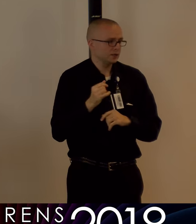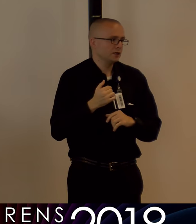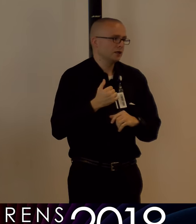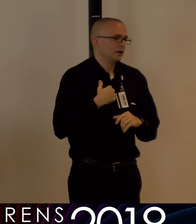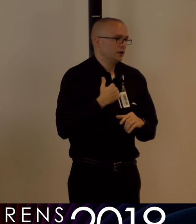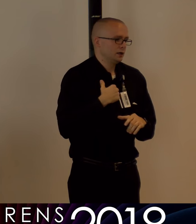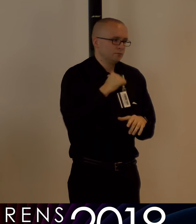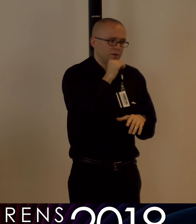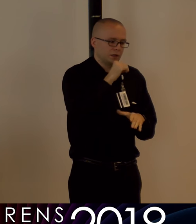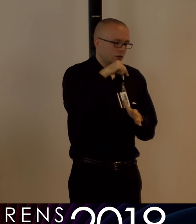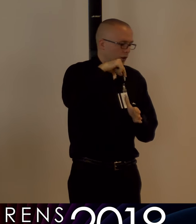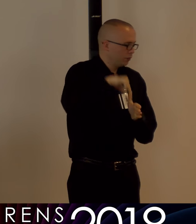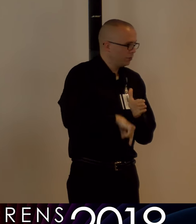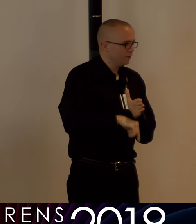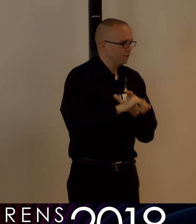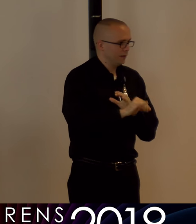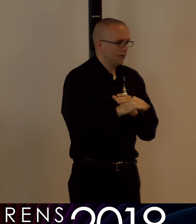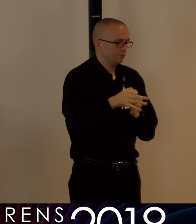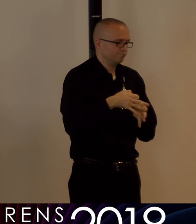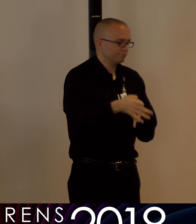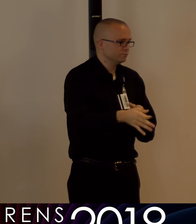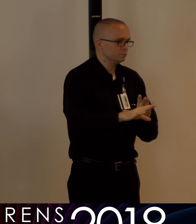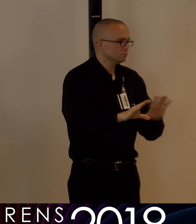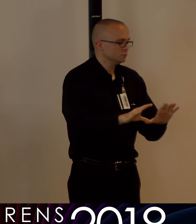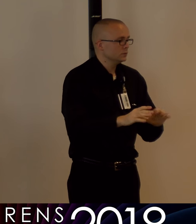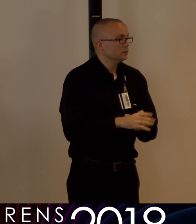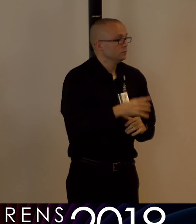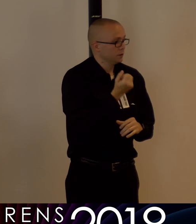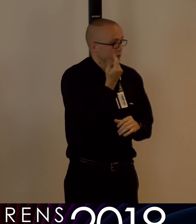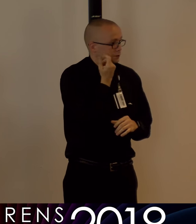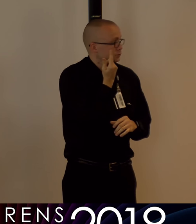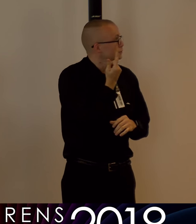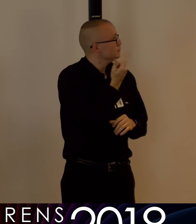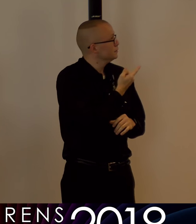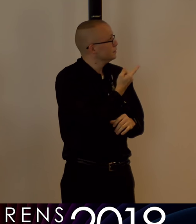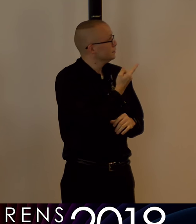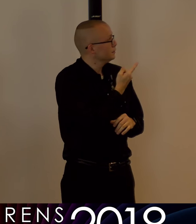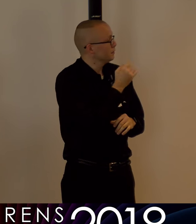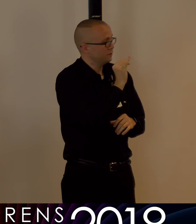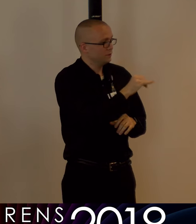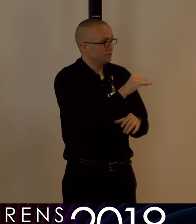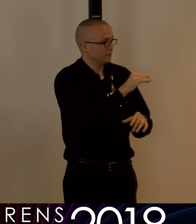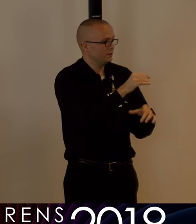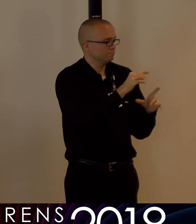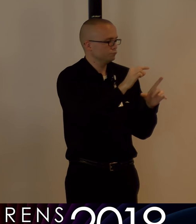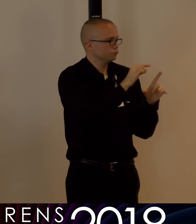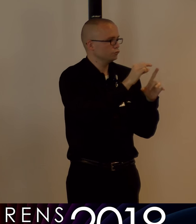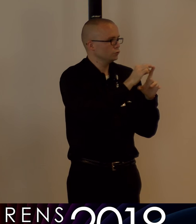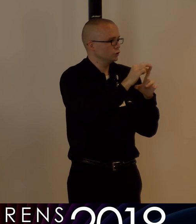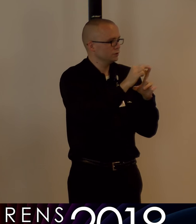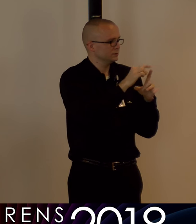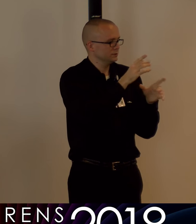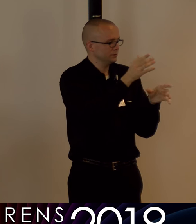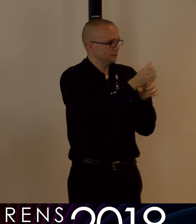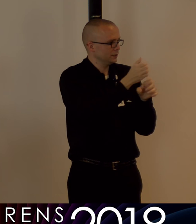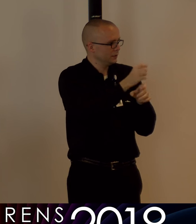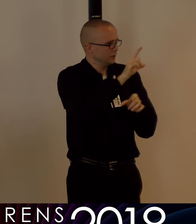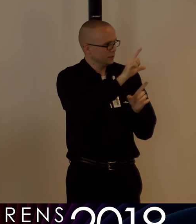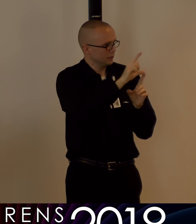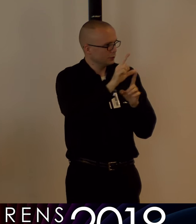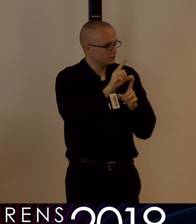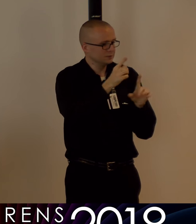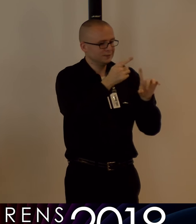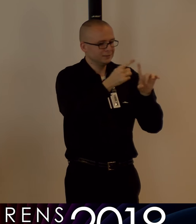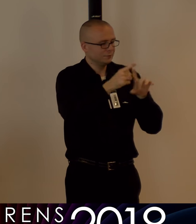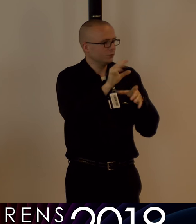won't belabor this too much right now, but these acronyms here stand for various